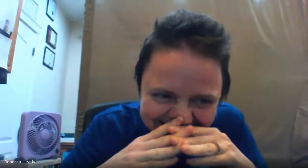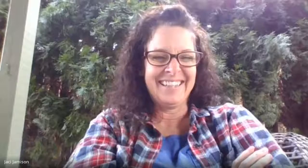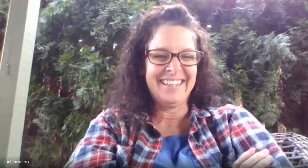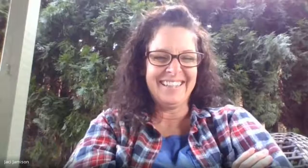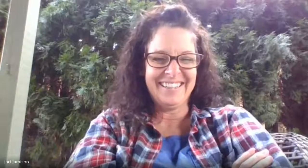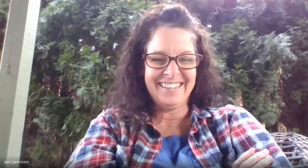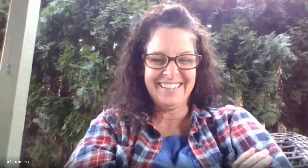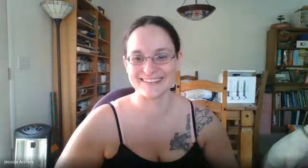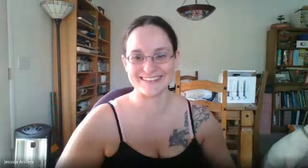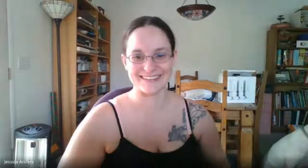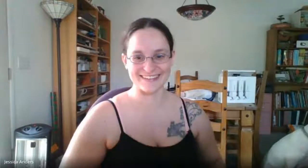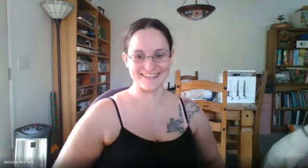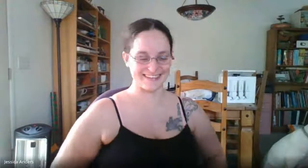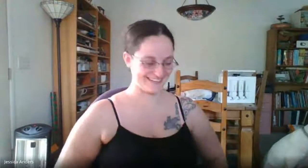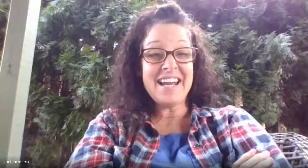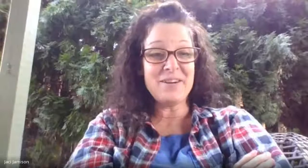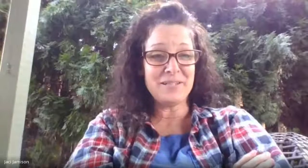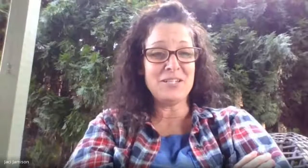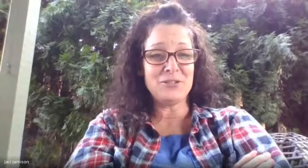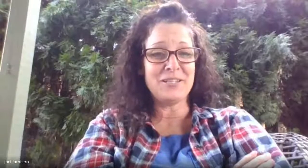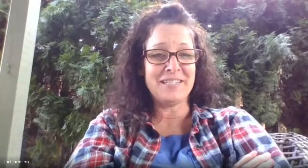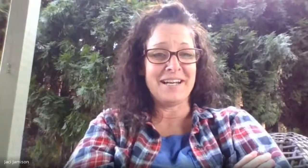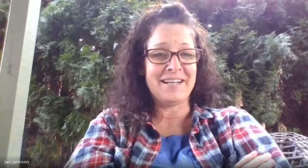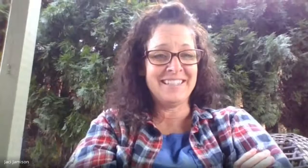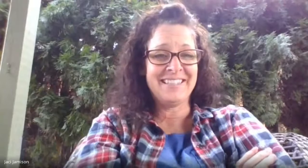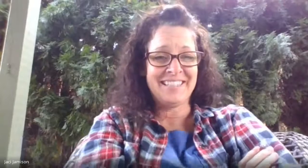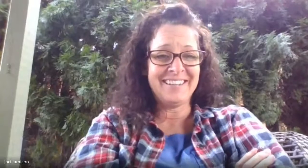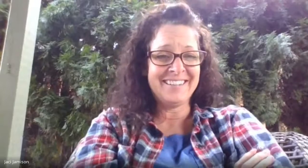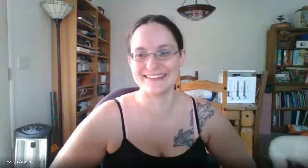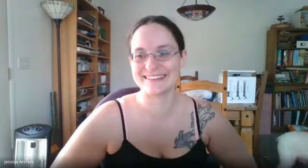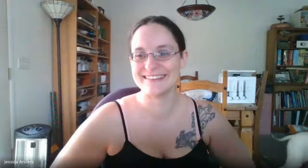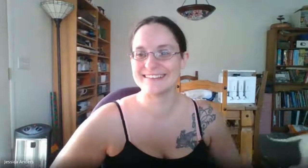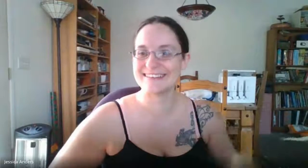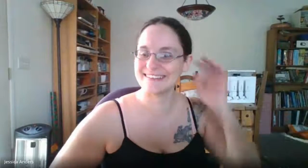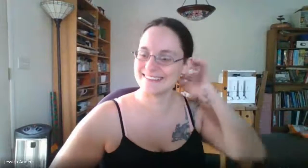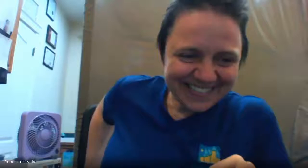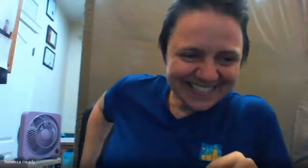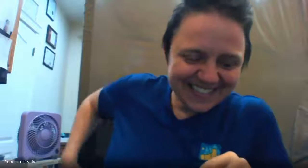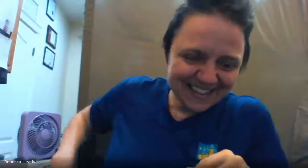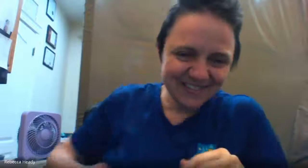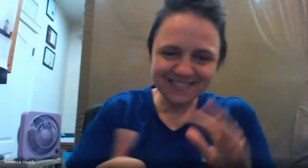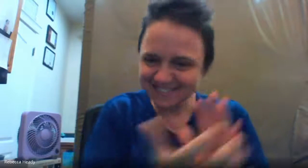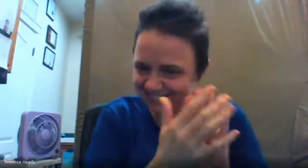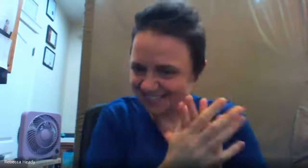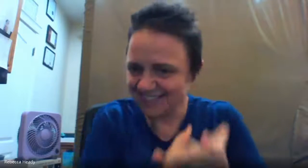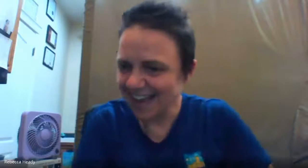author. Yeah. We hang out with teachers all day. Yeah. Well,